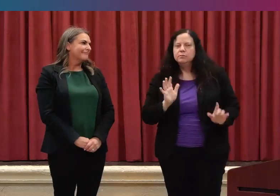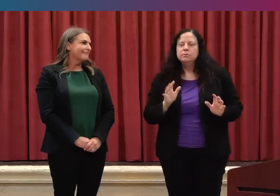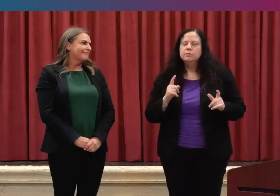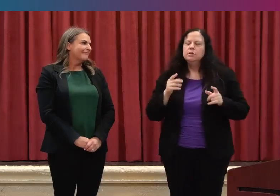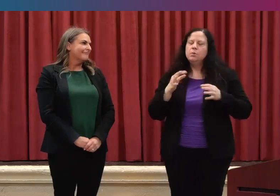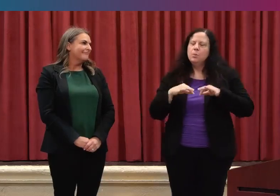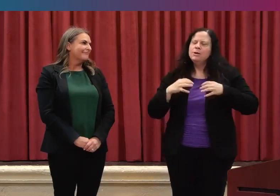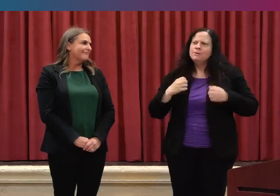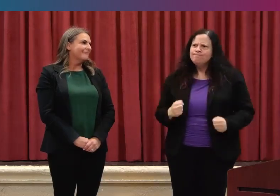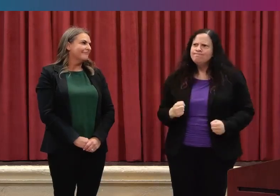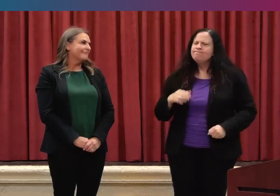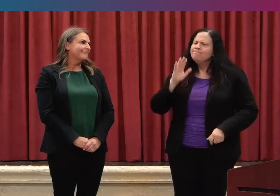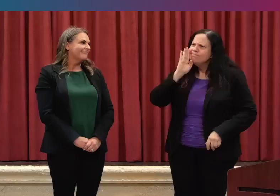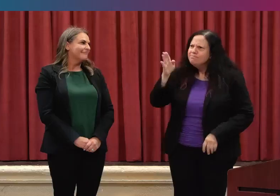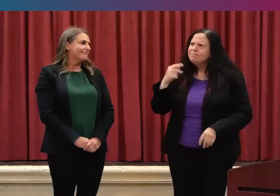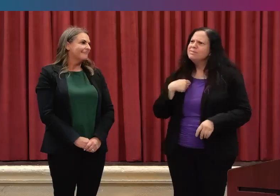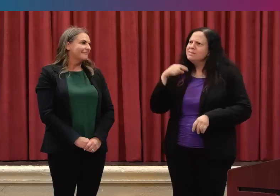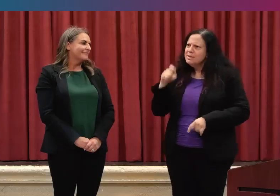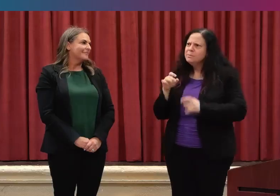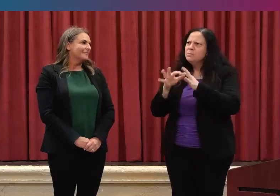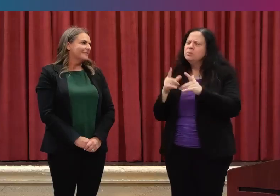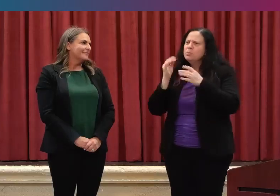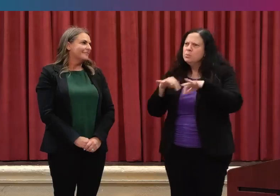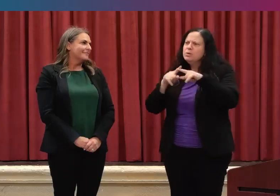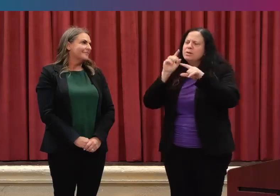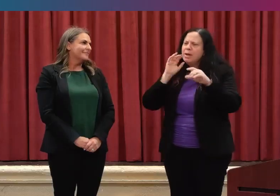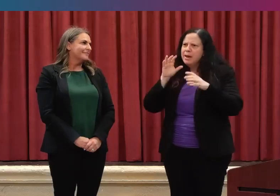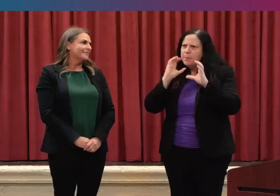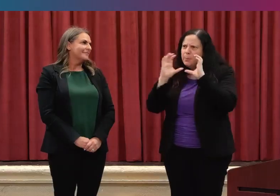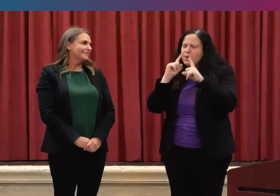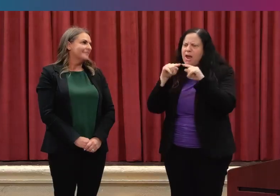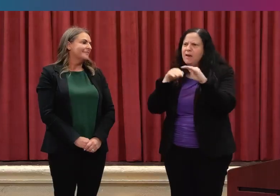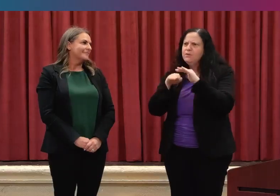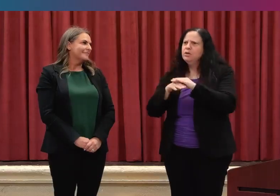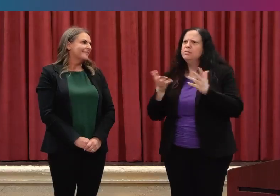want their name, their contact information. You know, be persistent, be